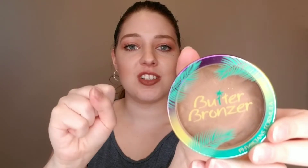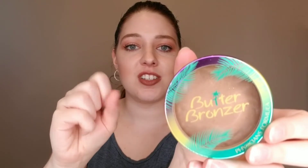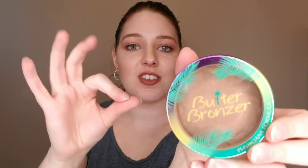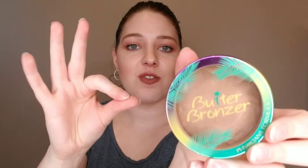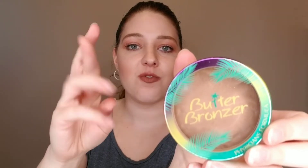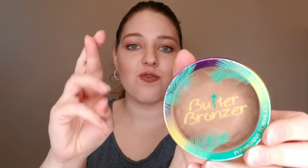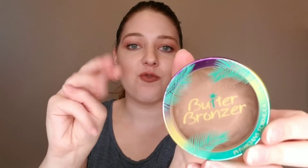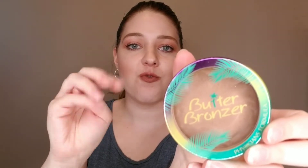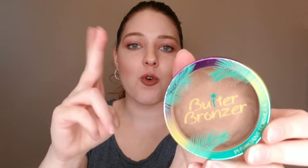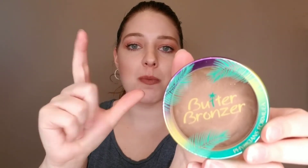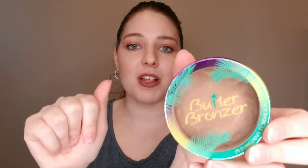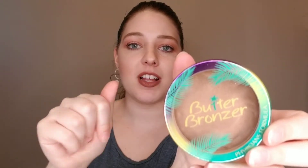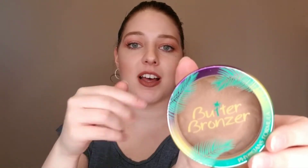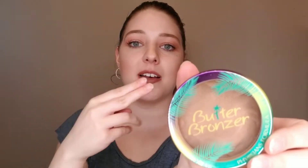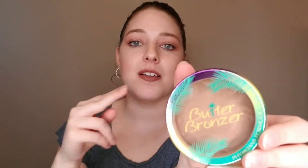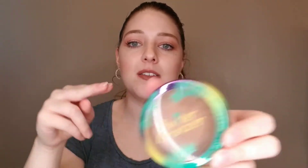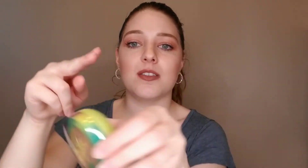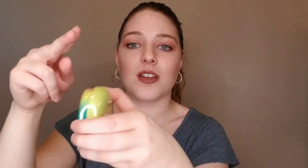Physicians Formula